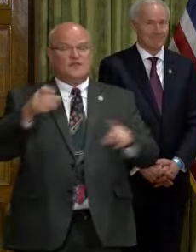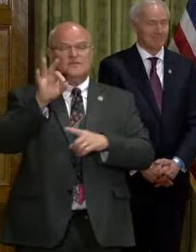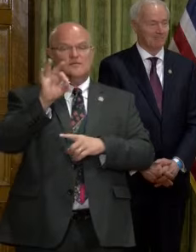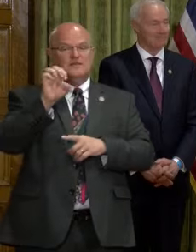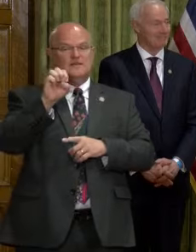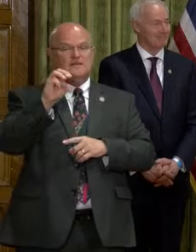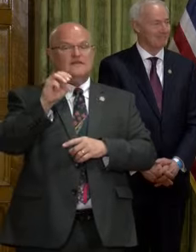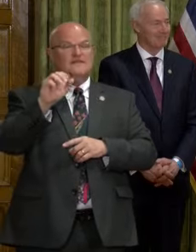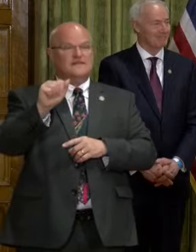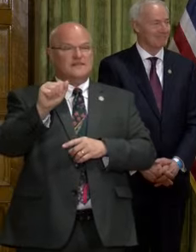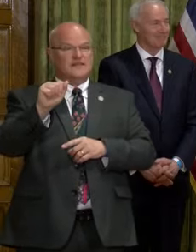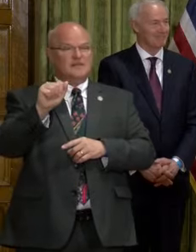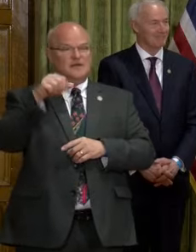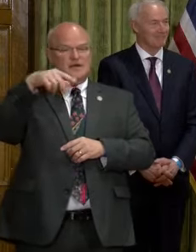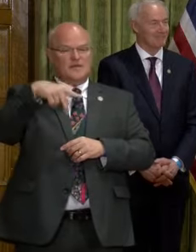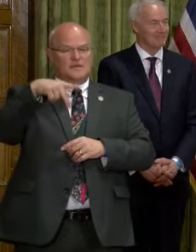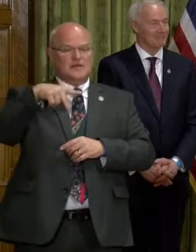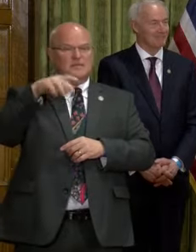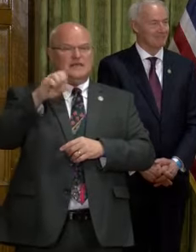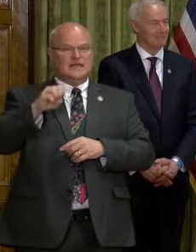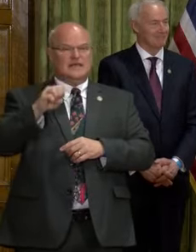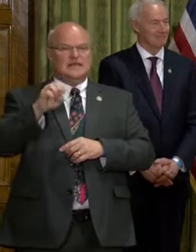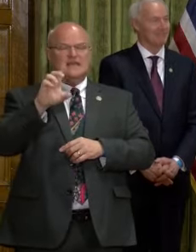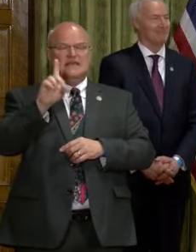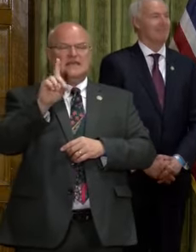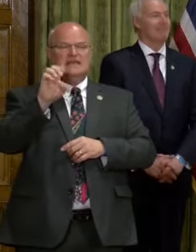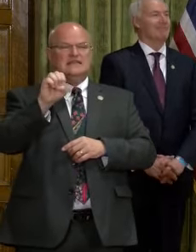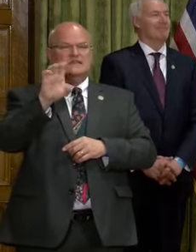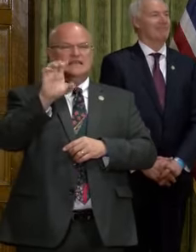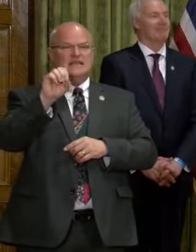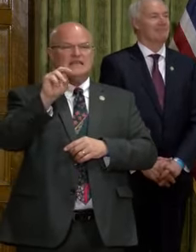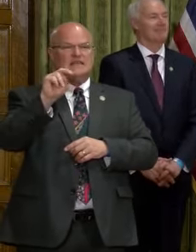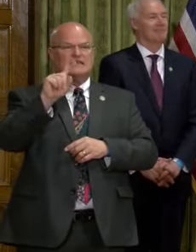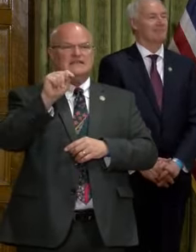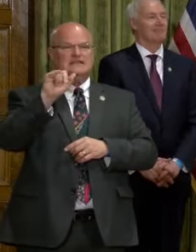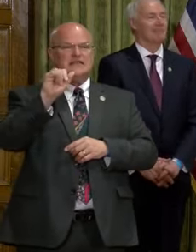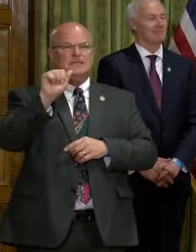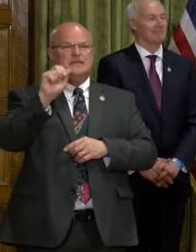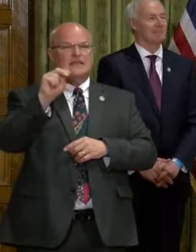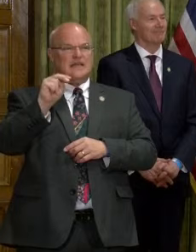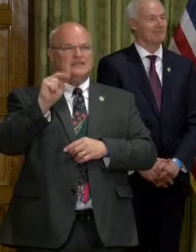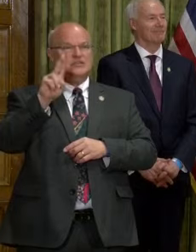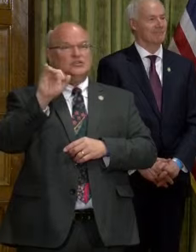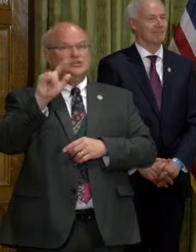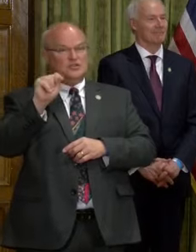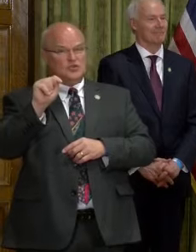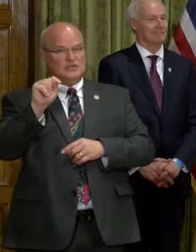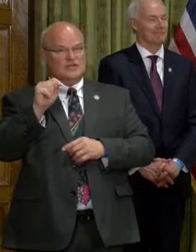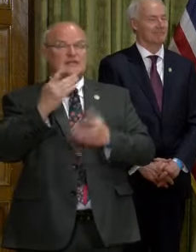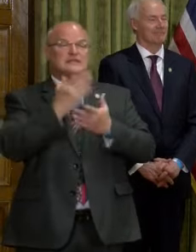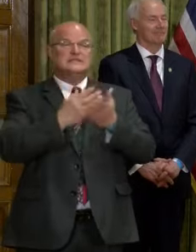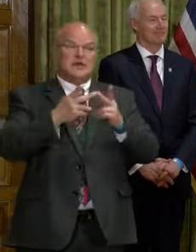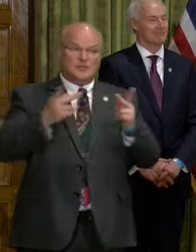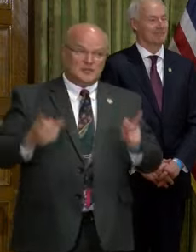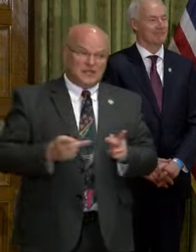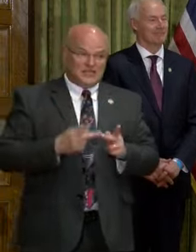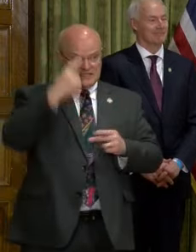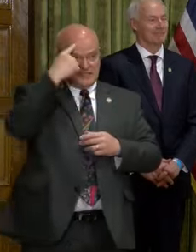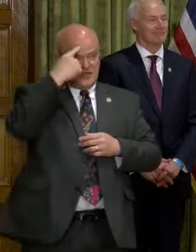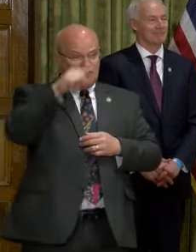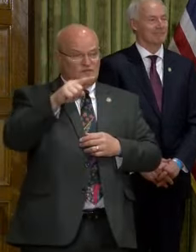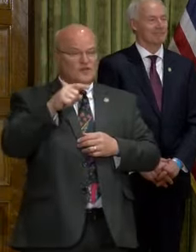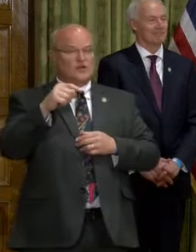FEMA a PPE decontamination unit that will allow us, at least in some cases,